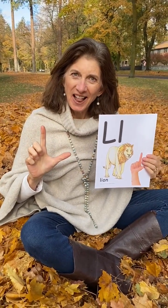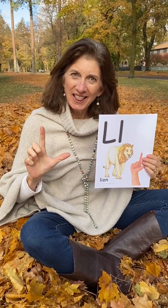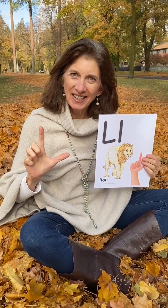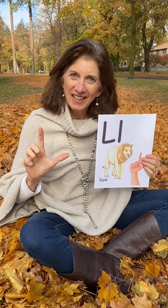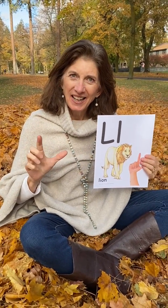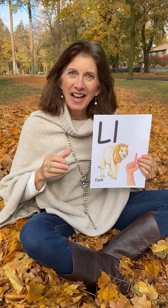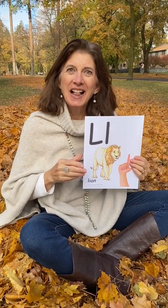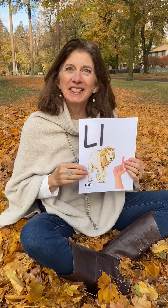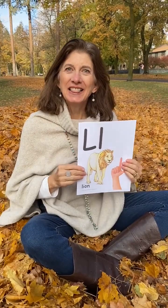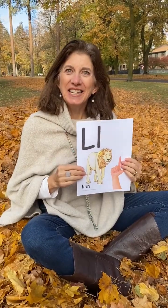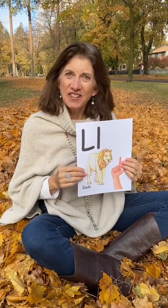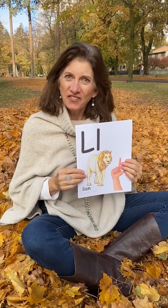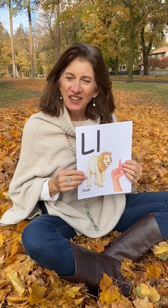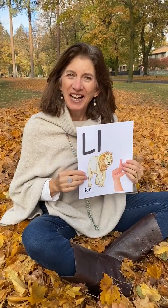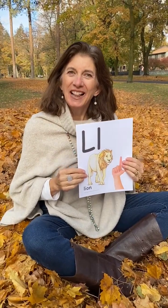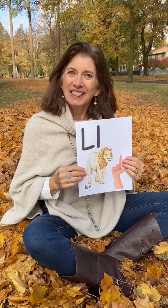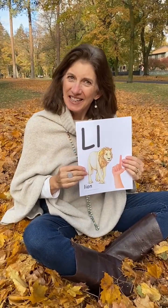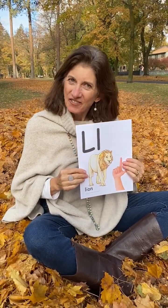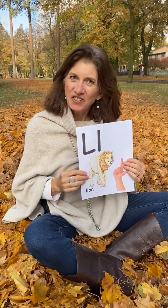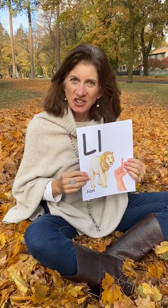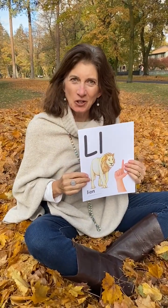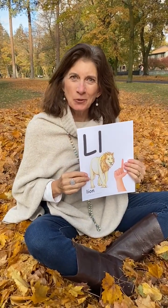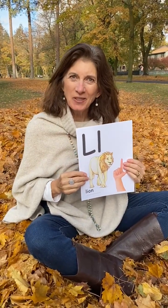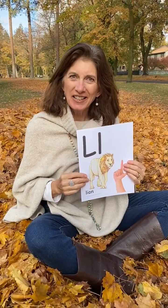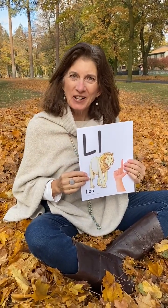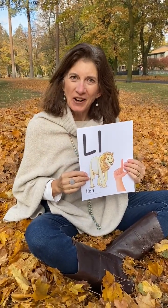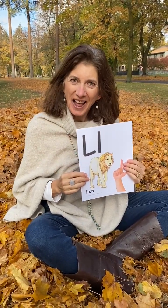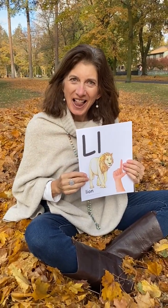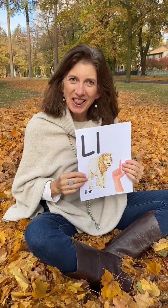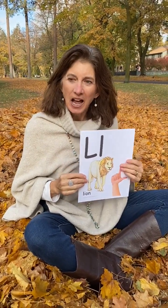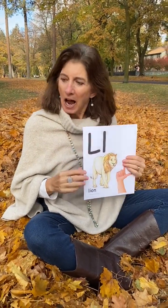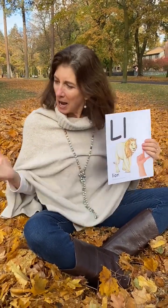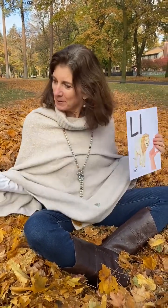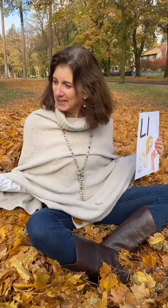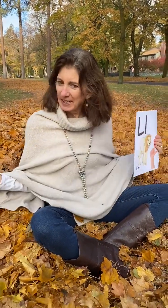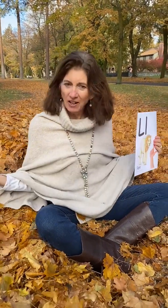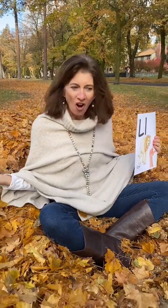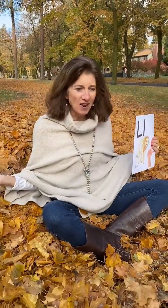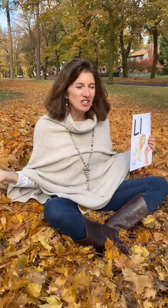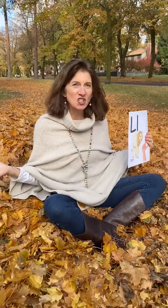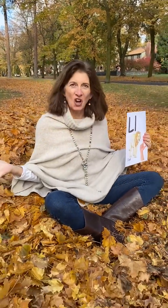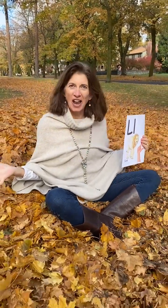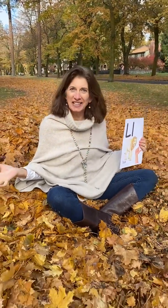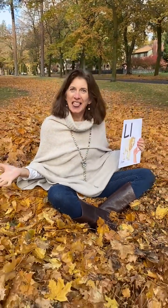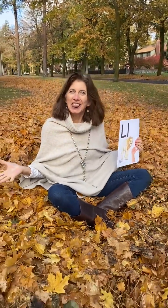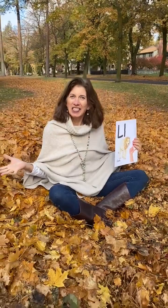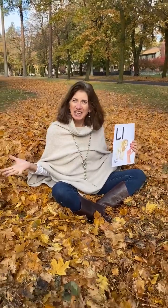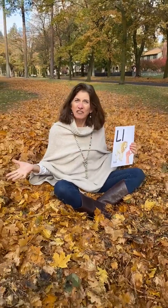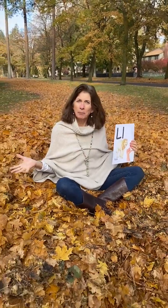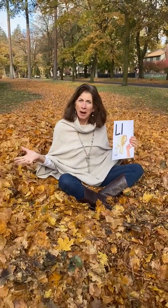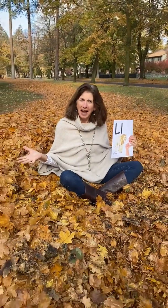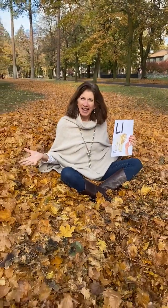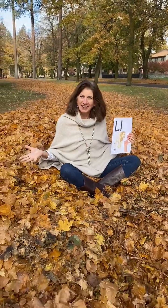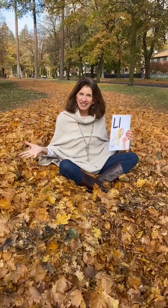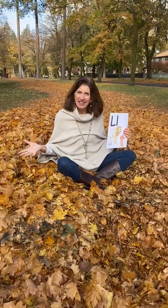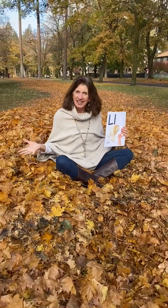L? Leaf. Leaf starts with the letter L. I'm sitting on a giant leaf pile in